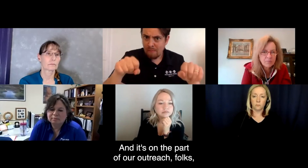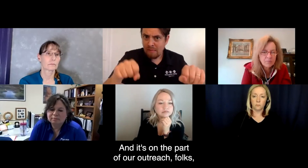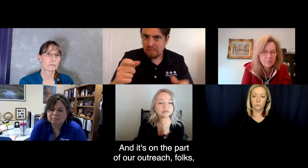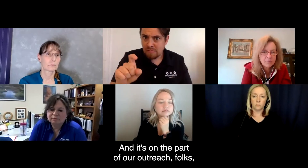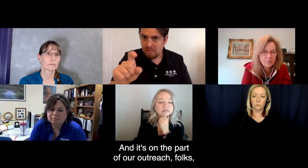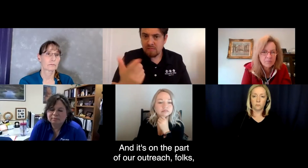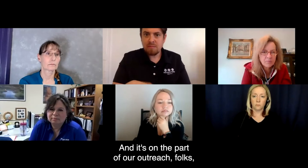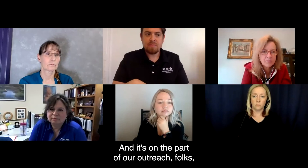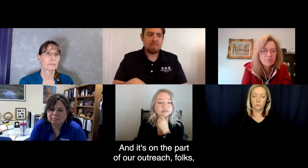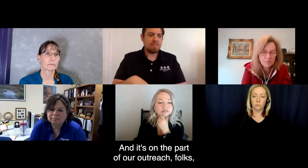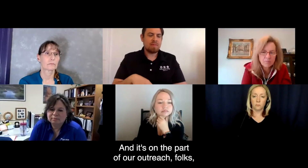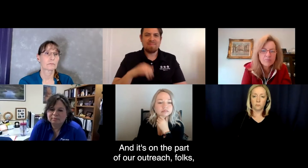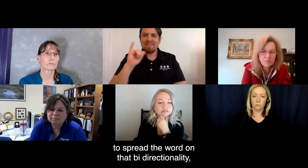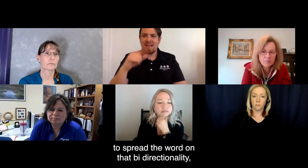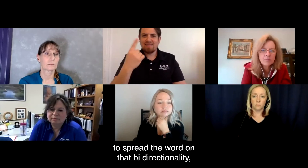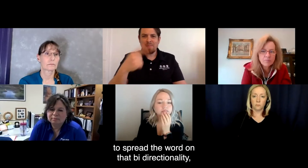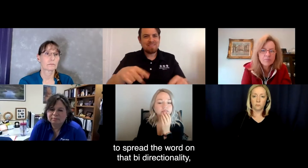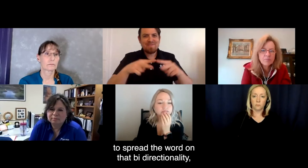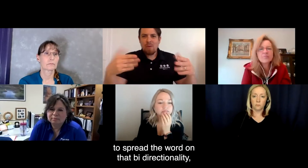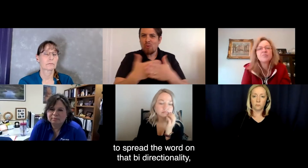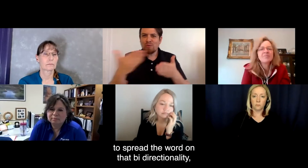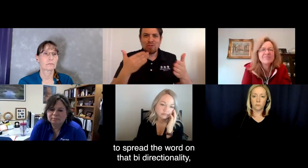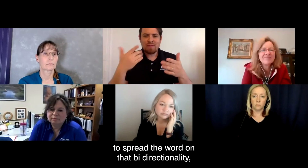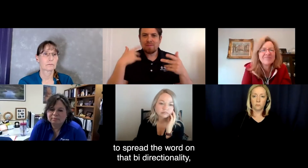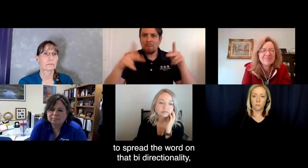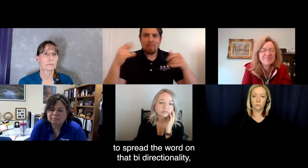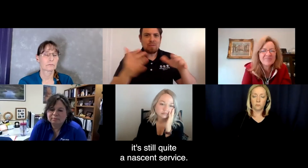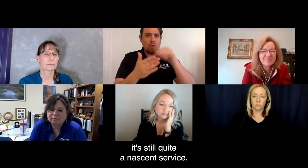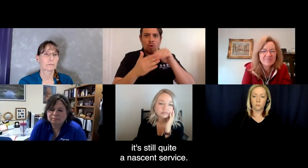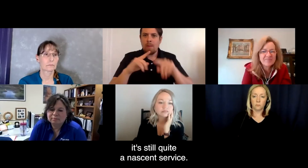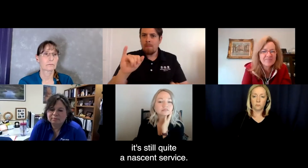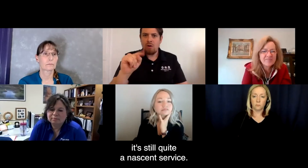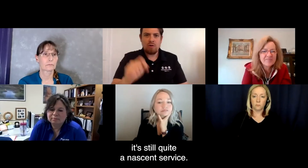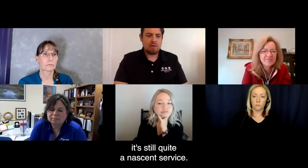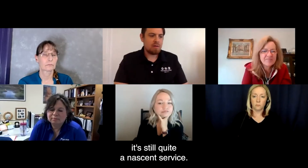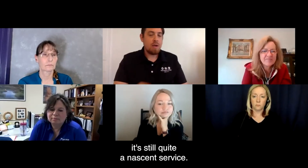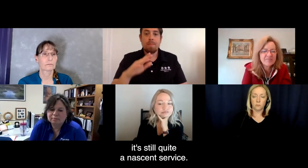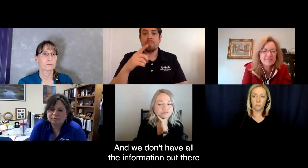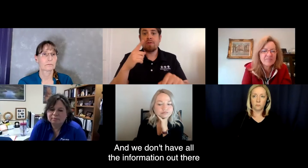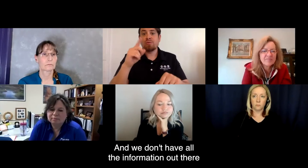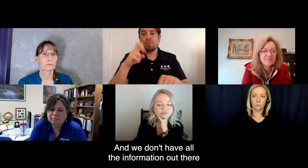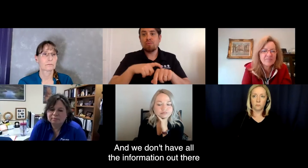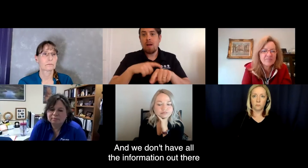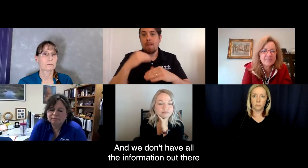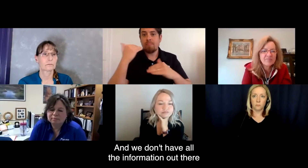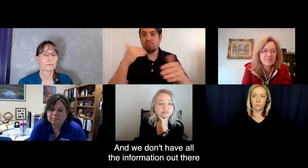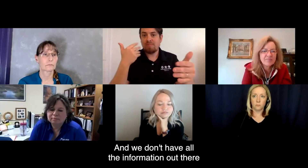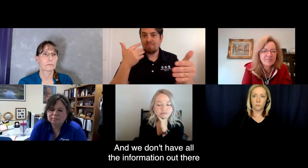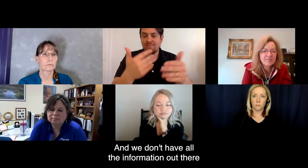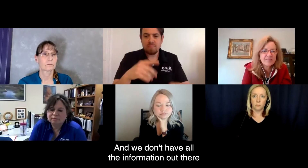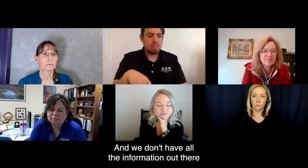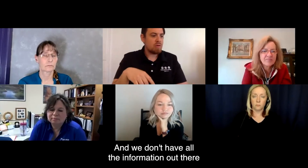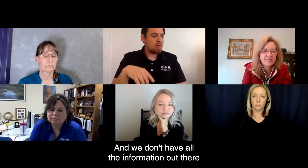And it's on the part of our outreach folks to spread the word on that bidirectionality. It's still quite a nascent service, and we don't have all